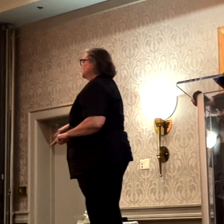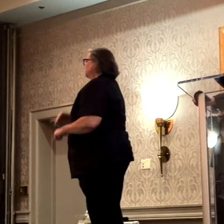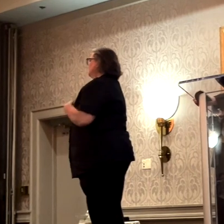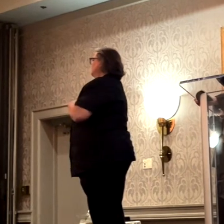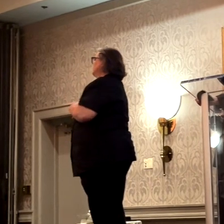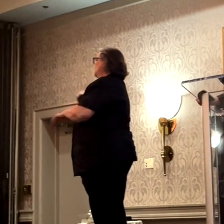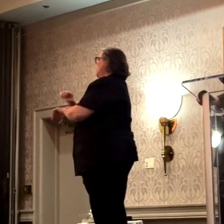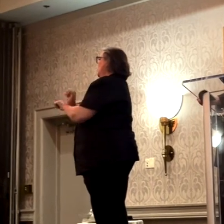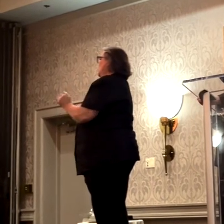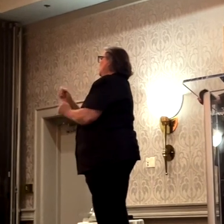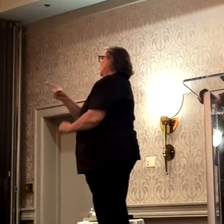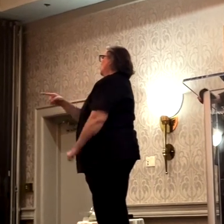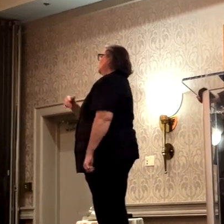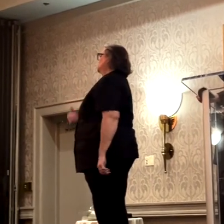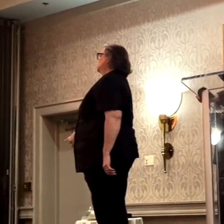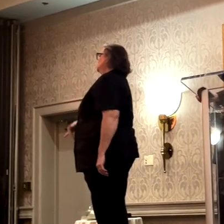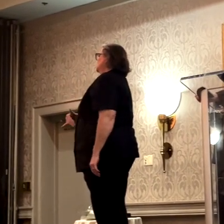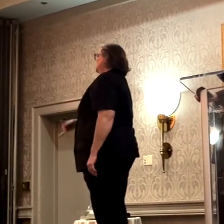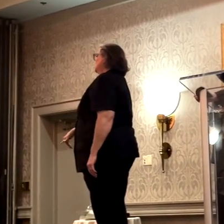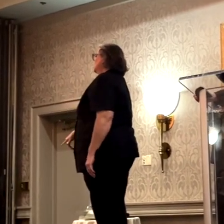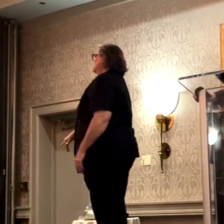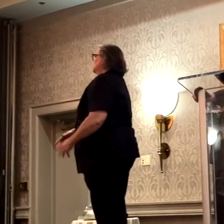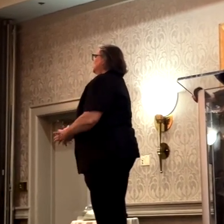that so much. You know,